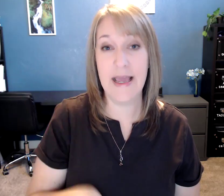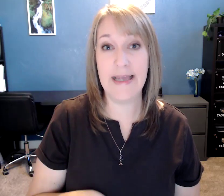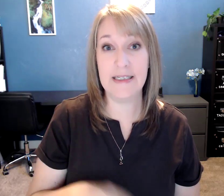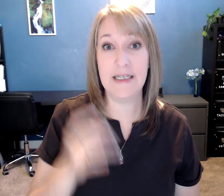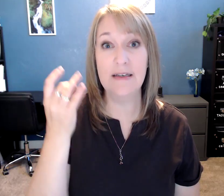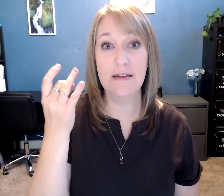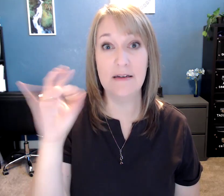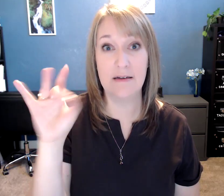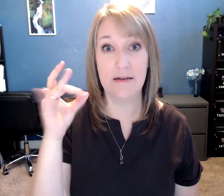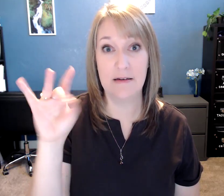18,